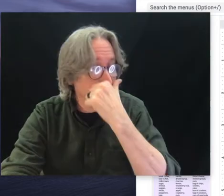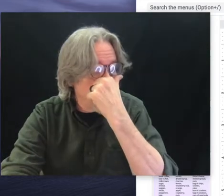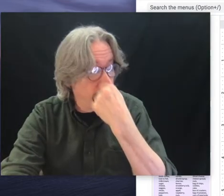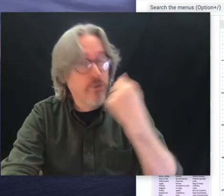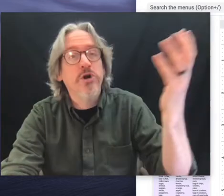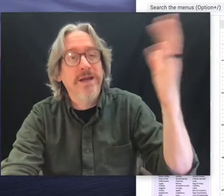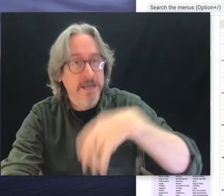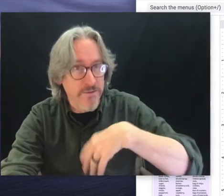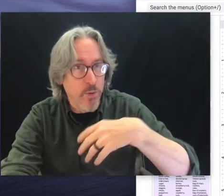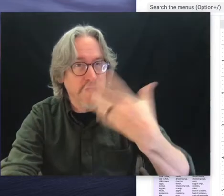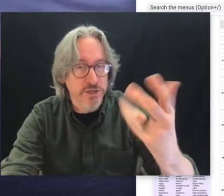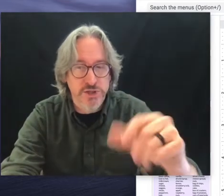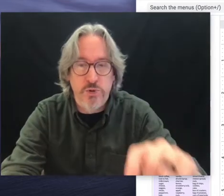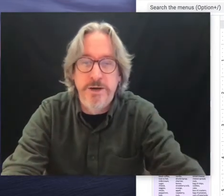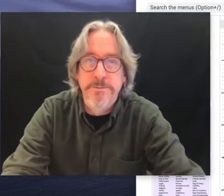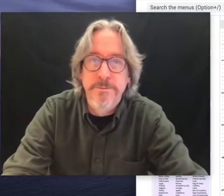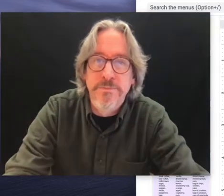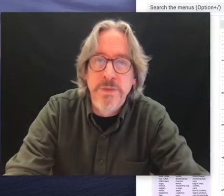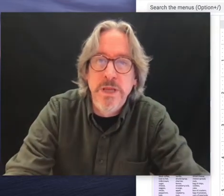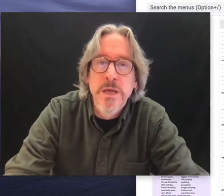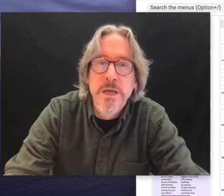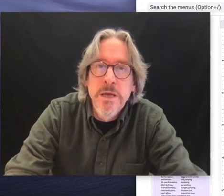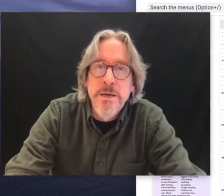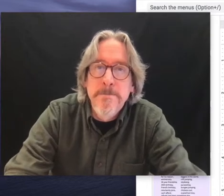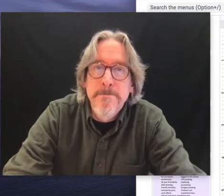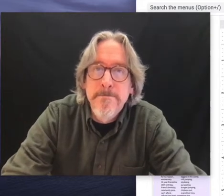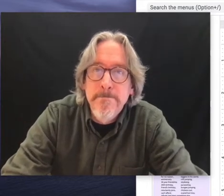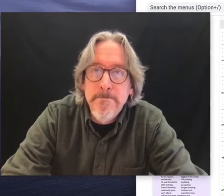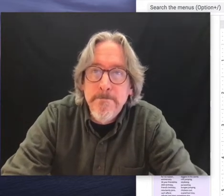situations before going in and then watching the story.